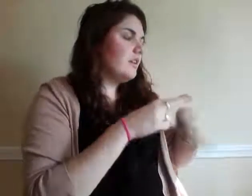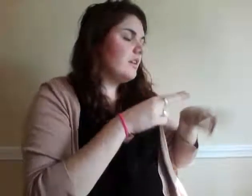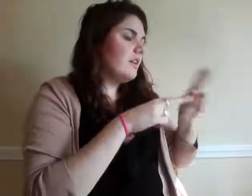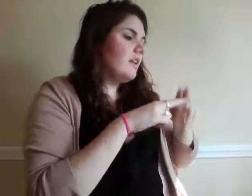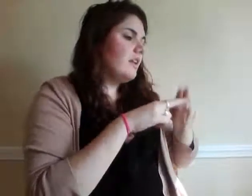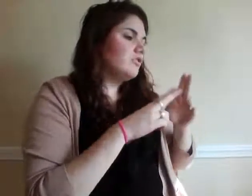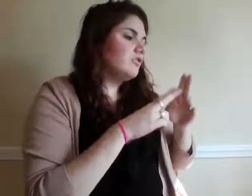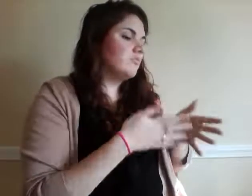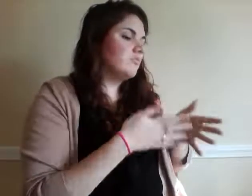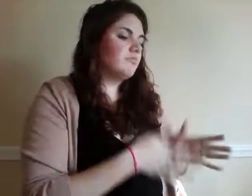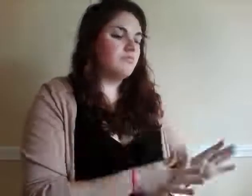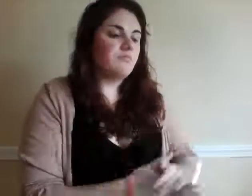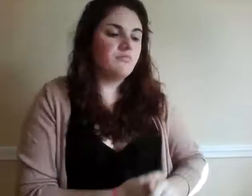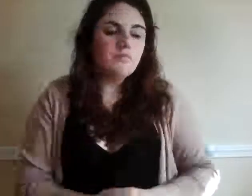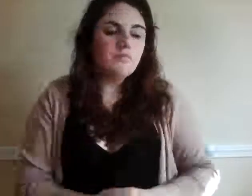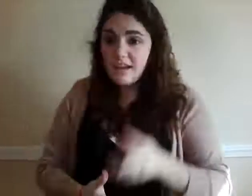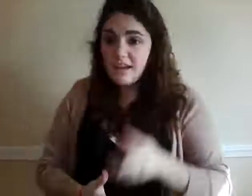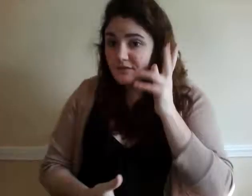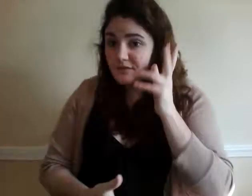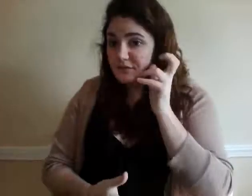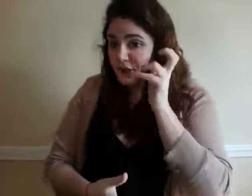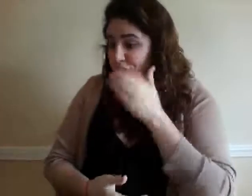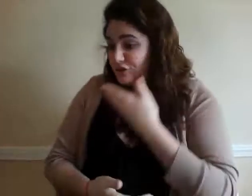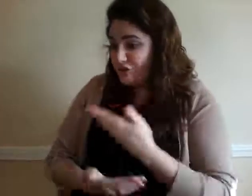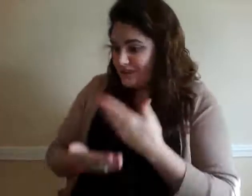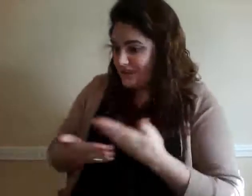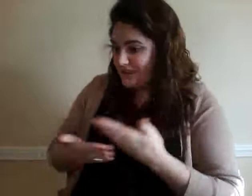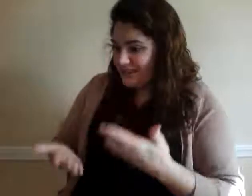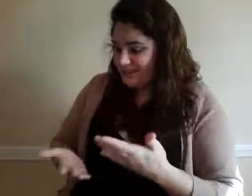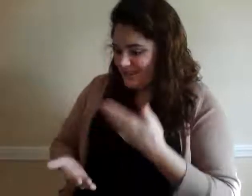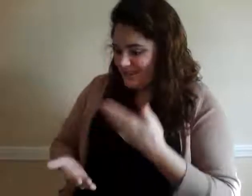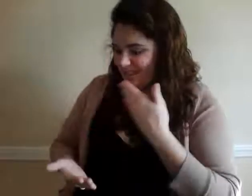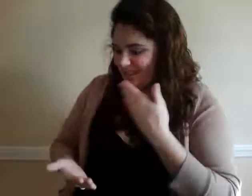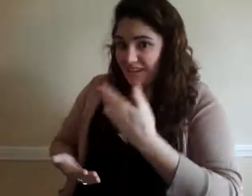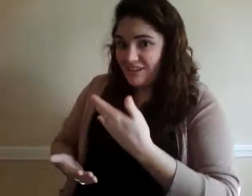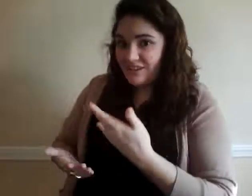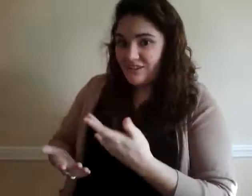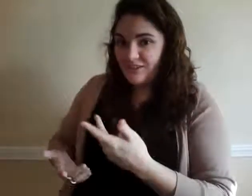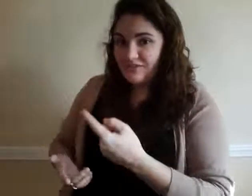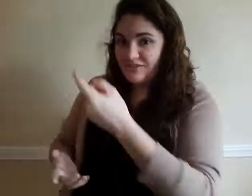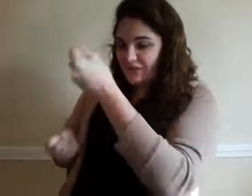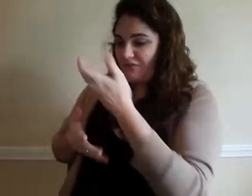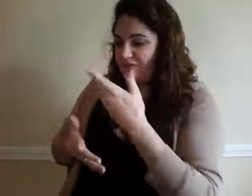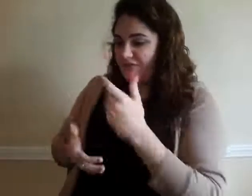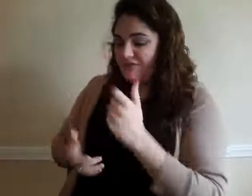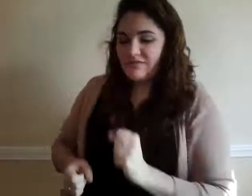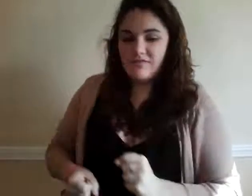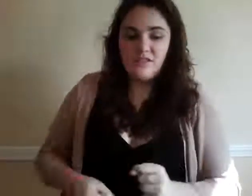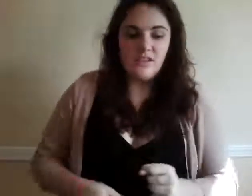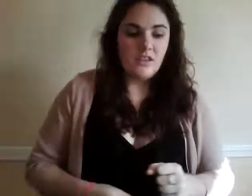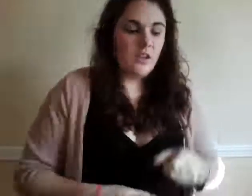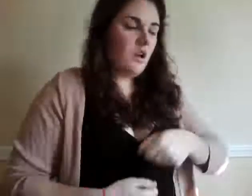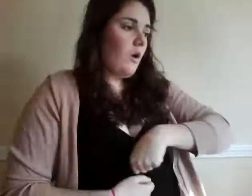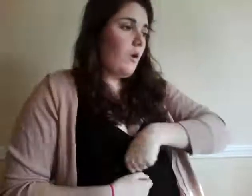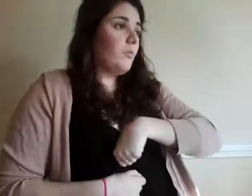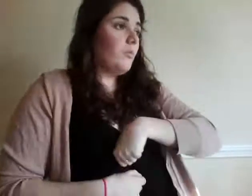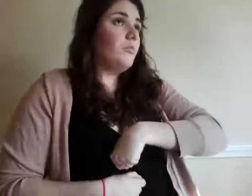heard some really good things about your program. Thank you for sharing that with us. We're very proud of our program at Kennedy. We've tried to